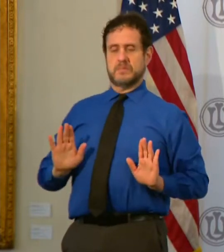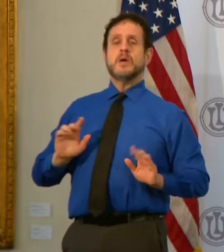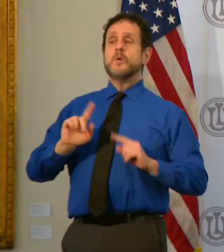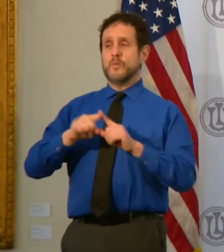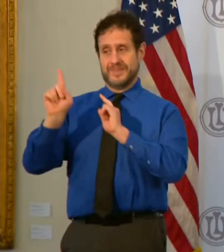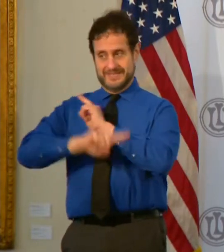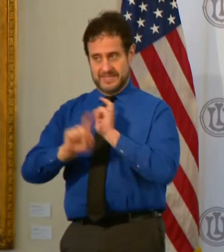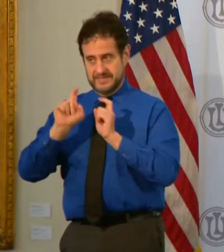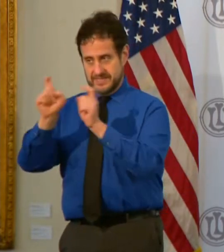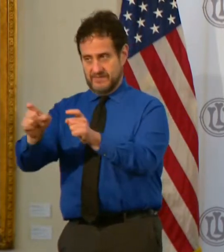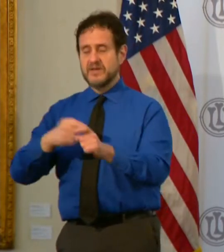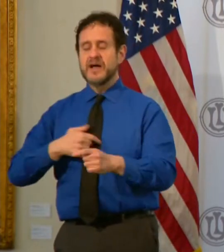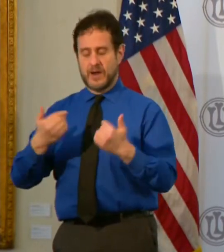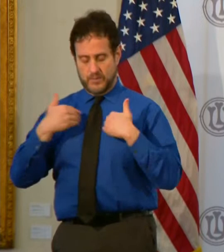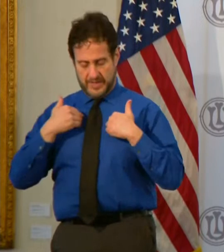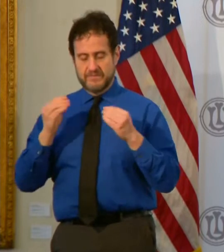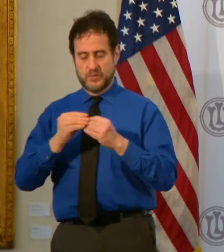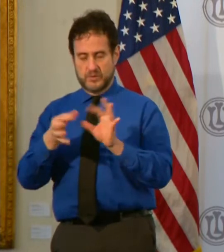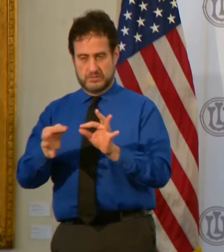sentencing.